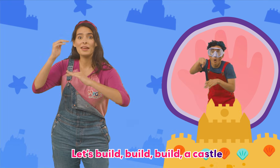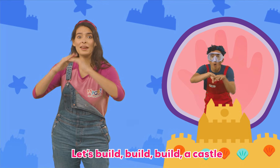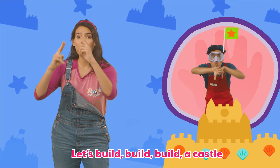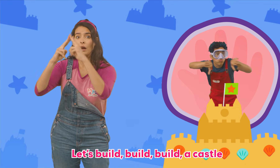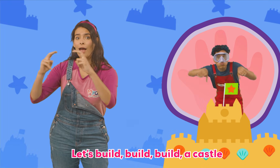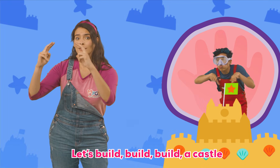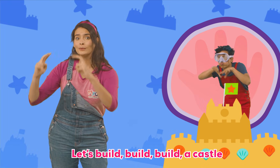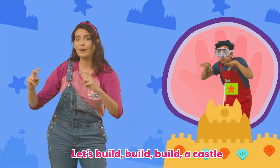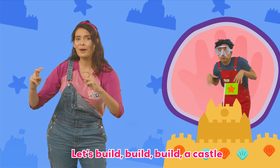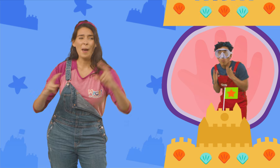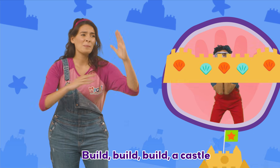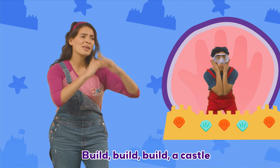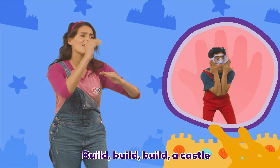build a castle. Build